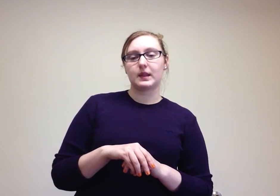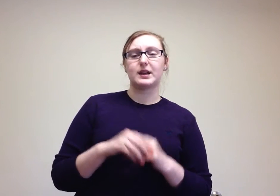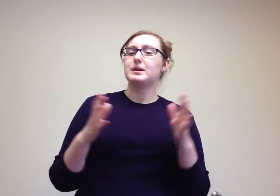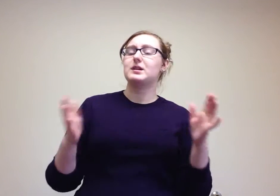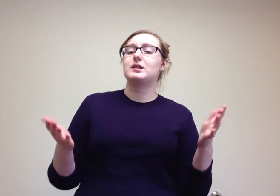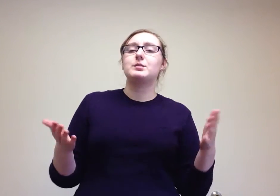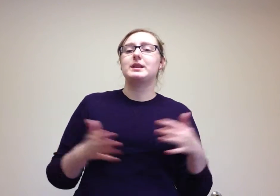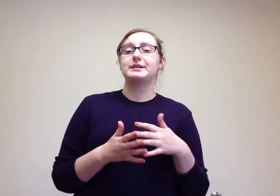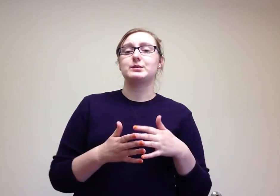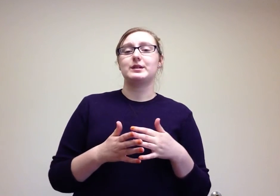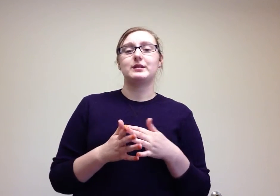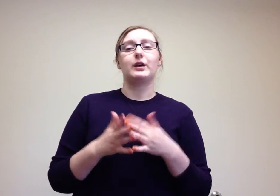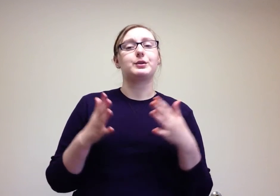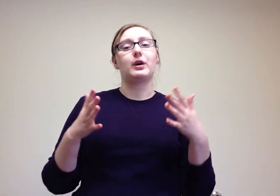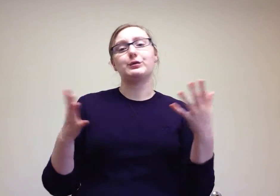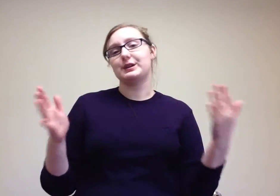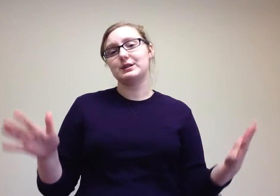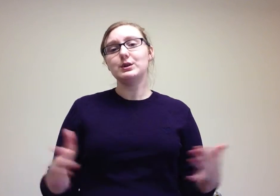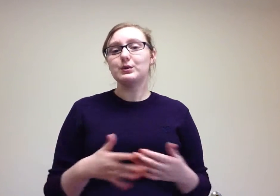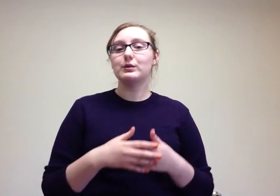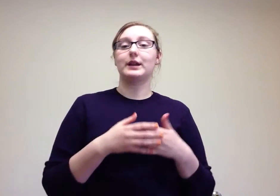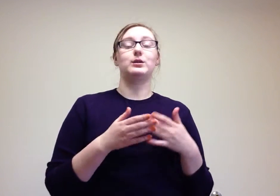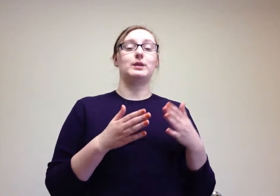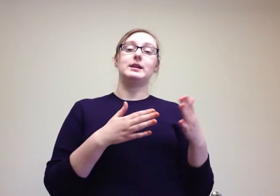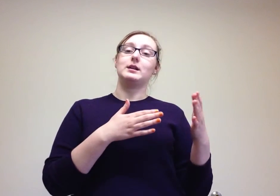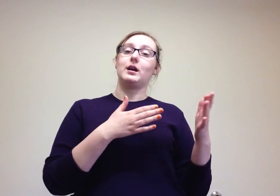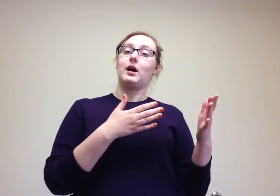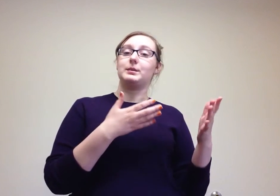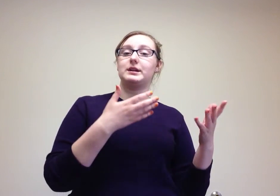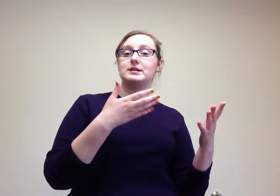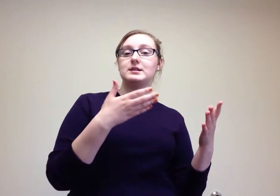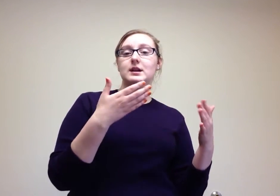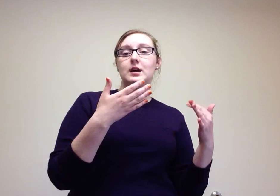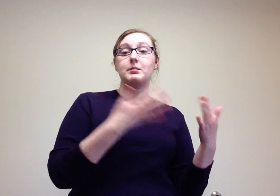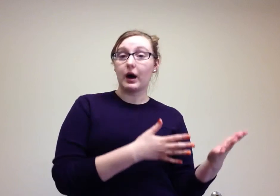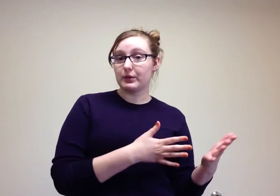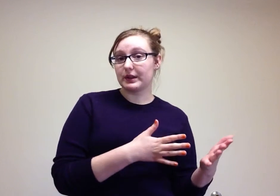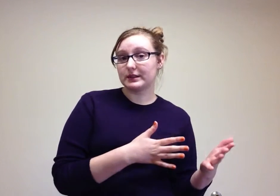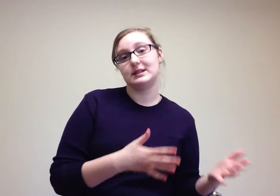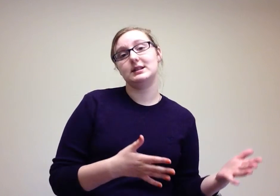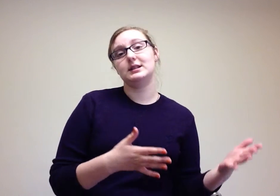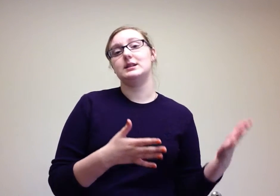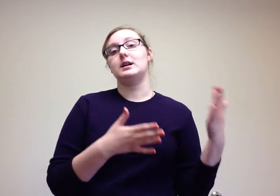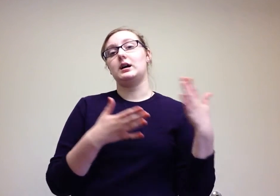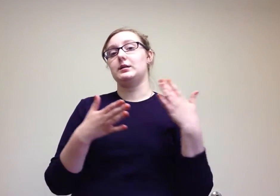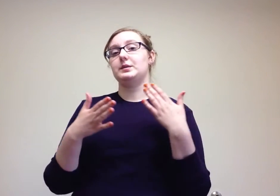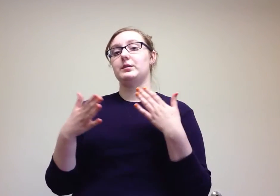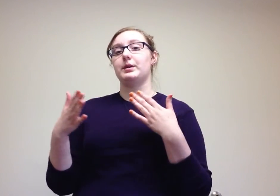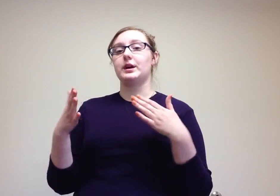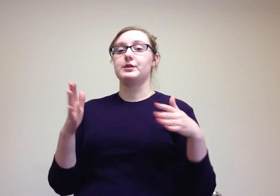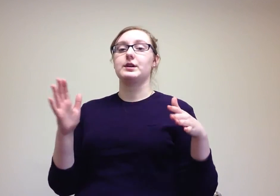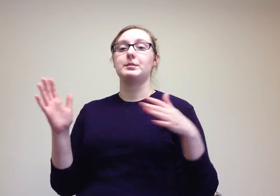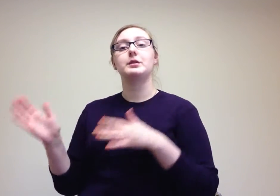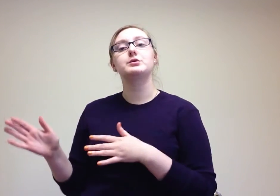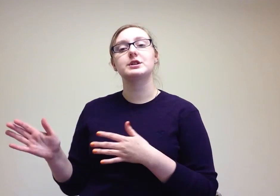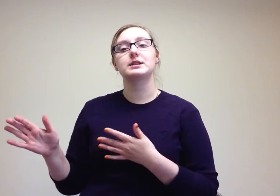And I mean, it could be laced with other awful things too, like you can lace pot with LSD, you can put other type of